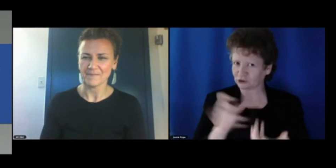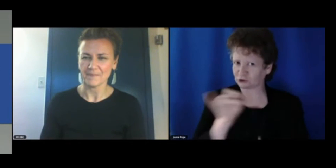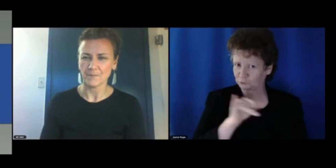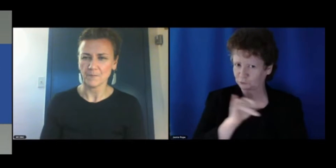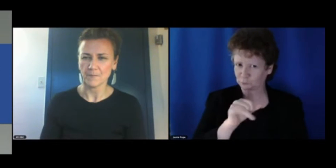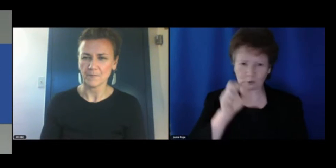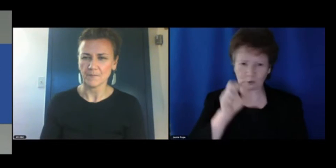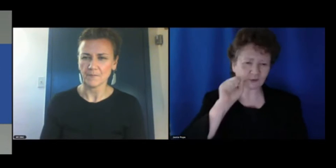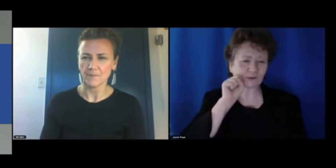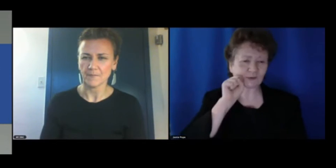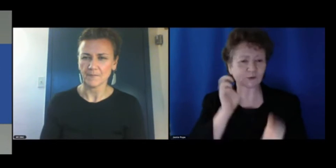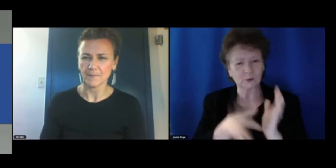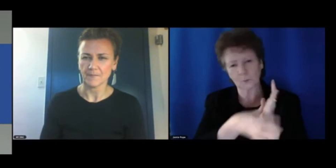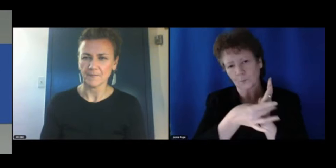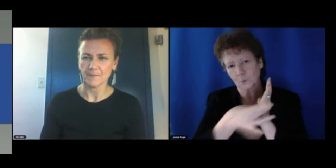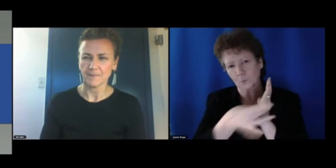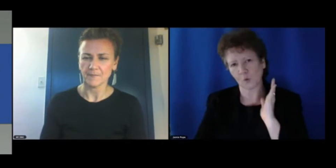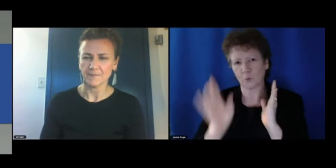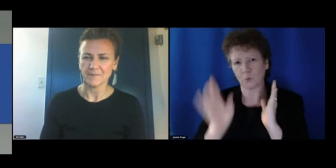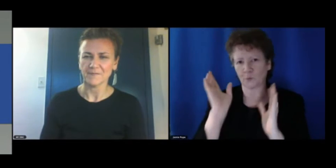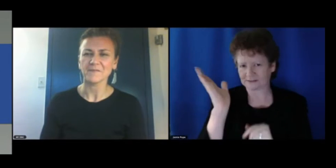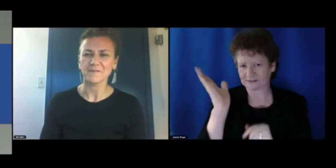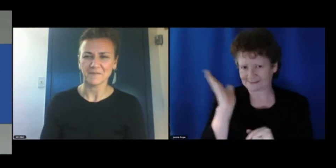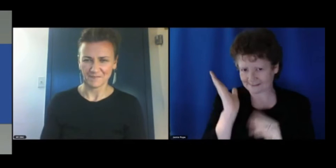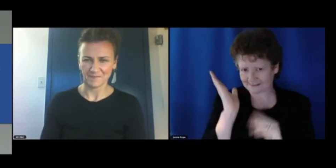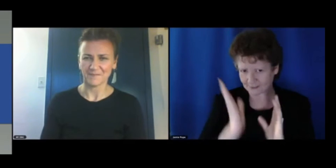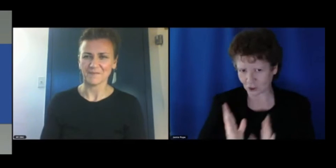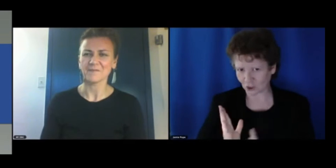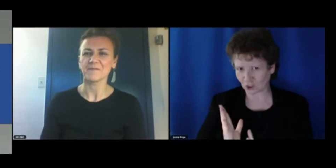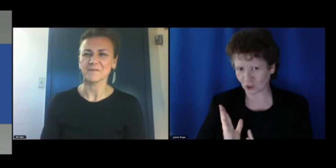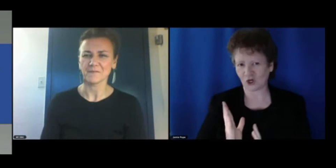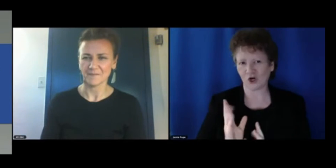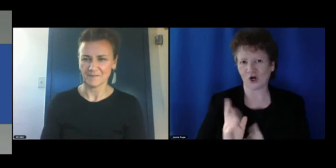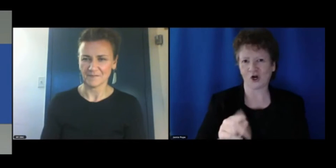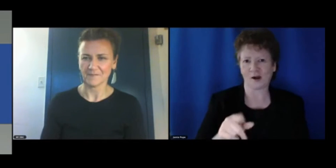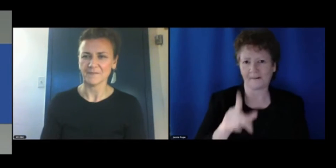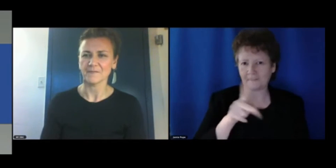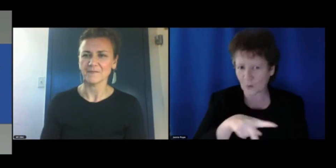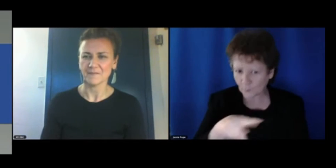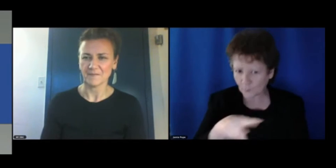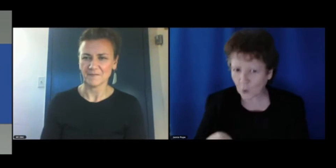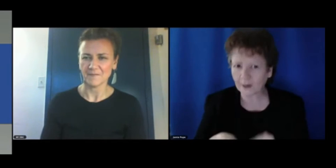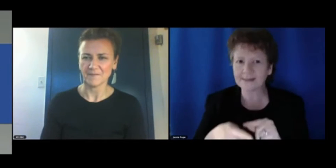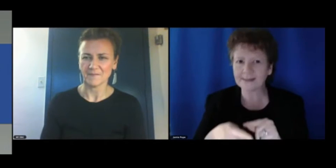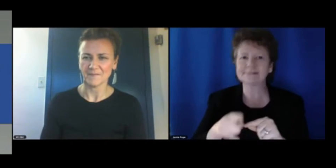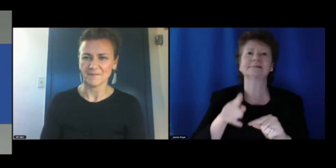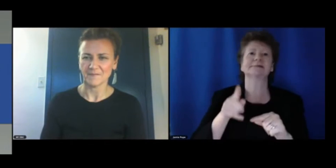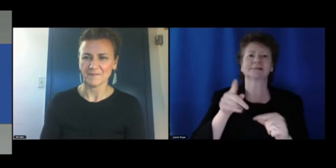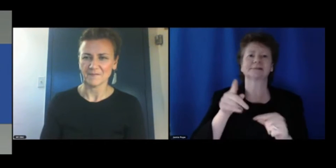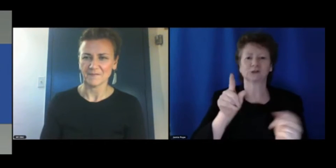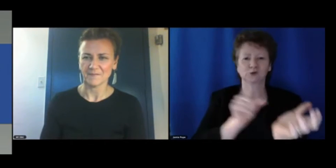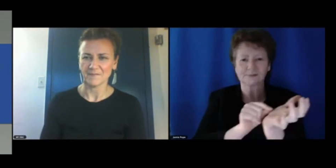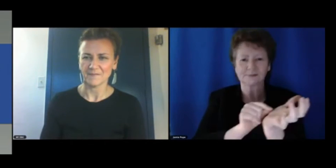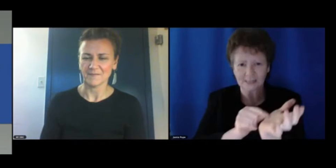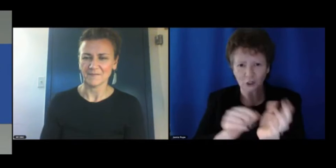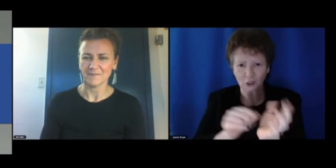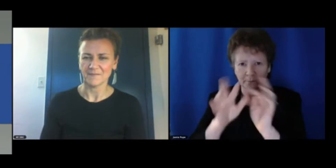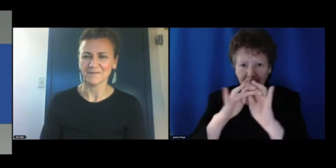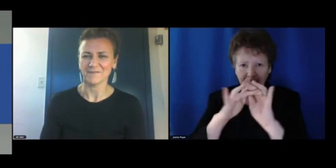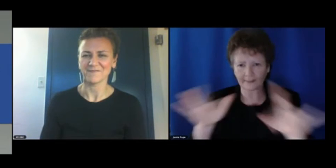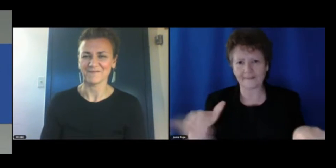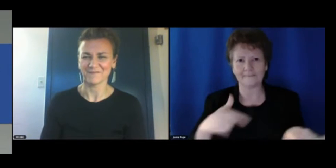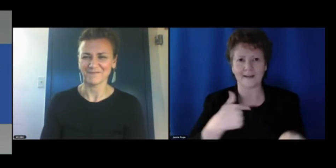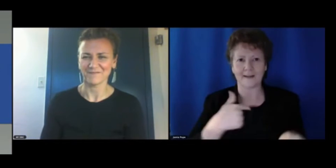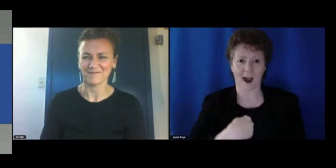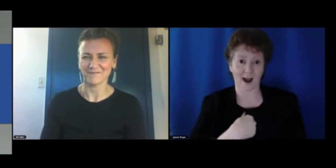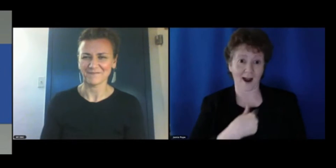Yeah, Jamie says, yeah, of course. we both have different skills. Like Susie